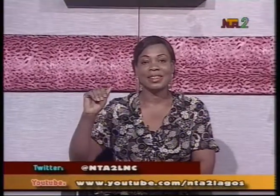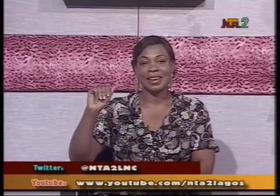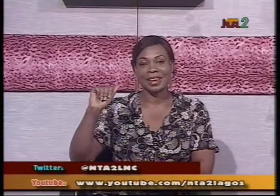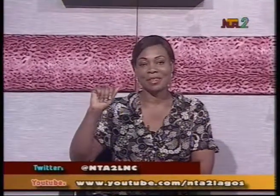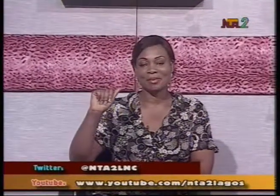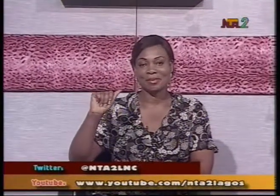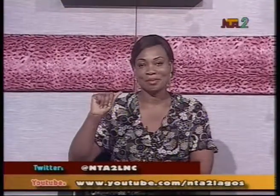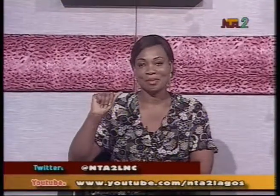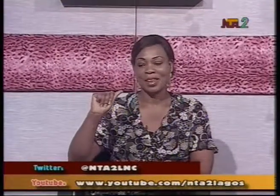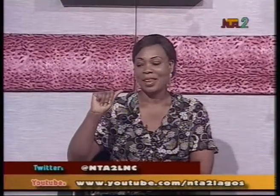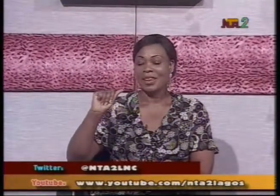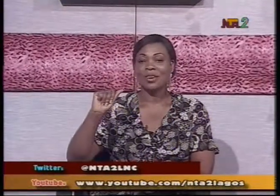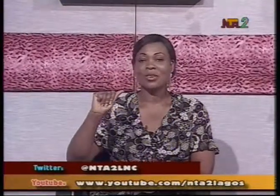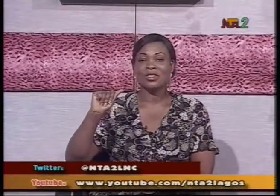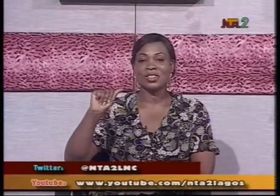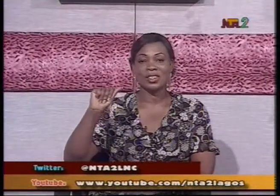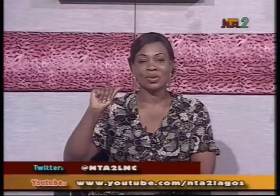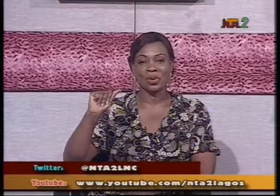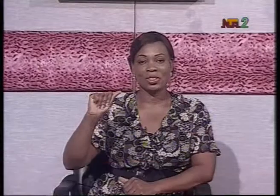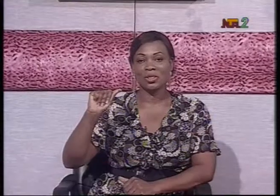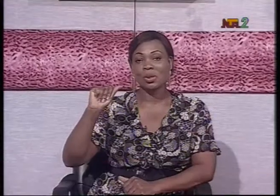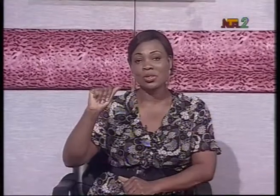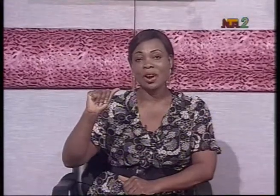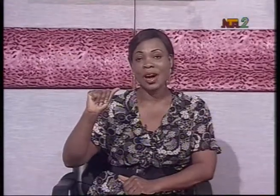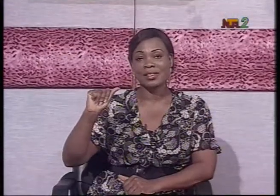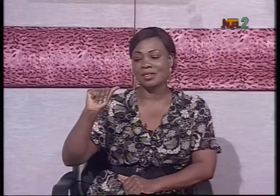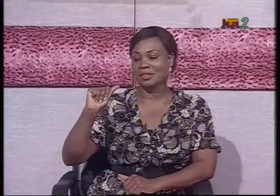A? It goes just this way. Just close your hands.